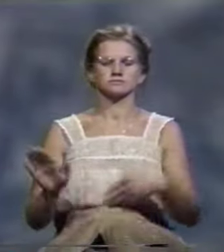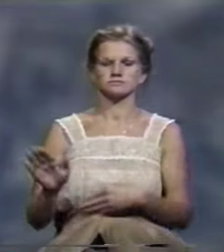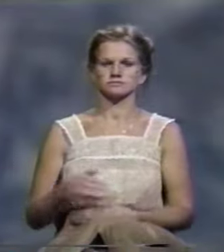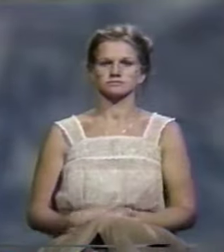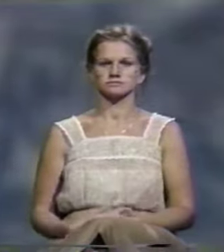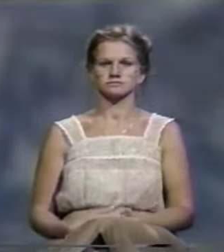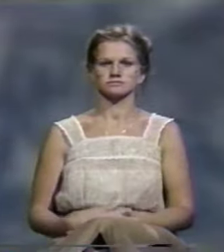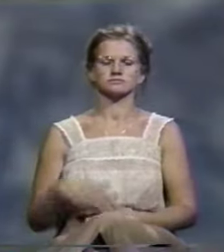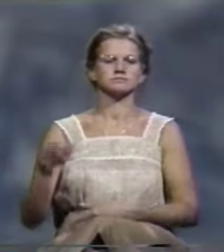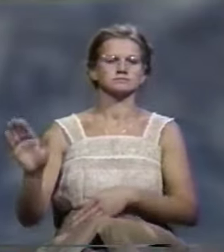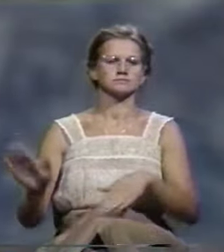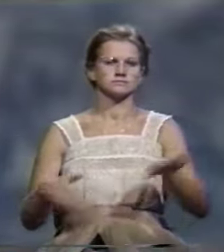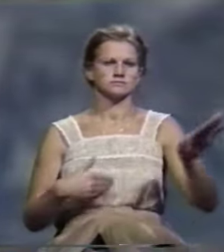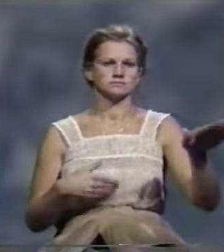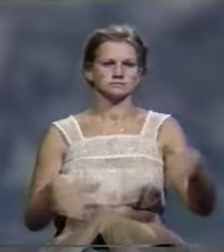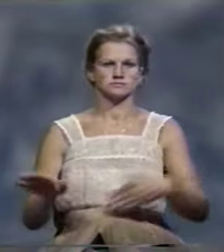To walk.